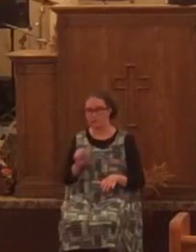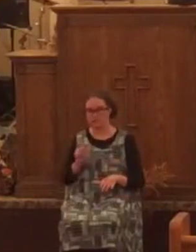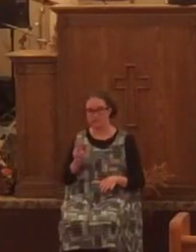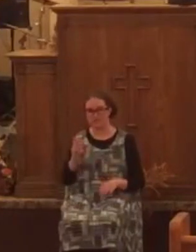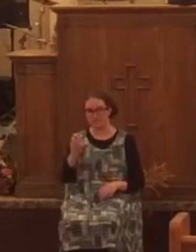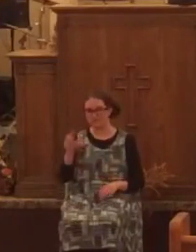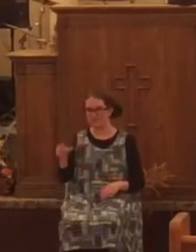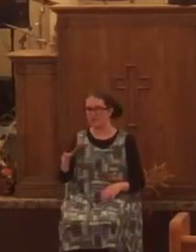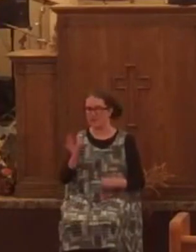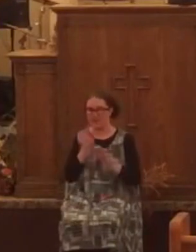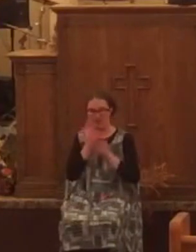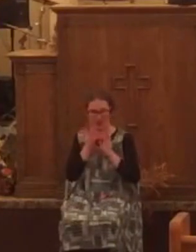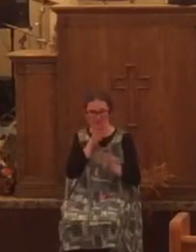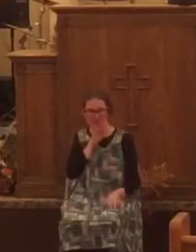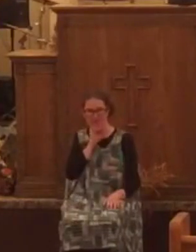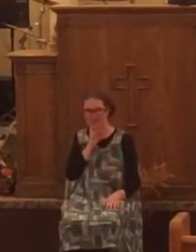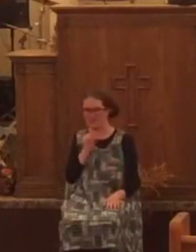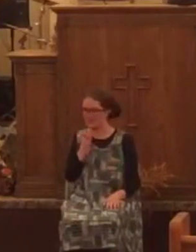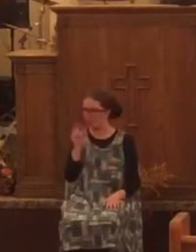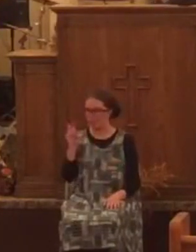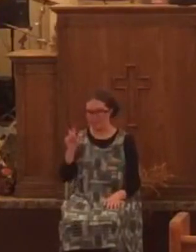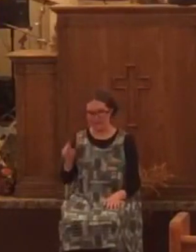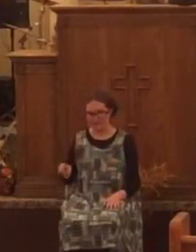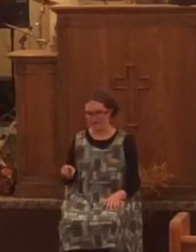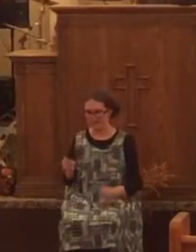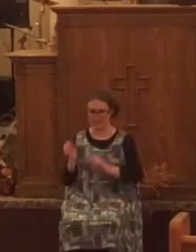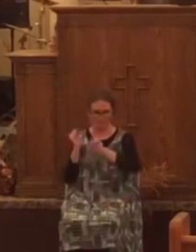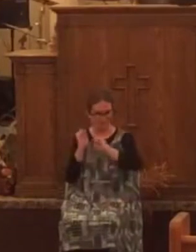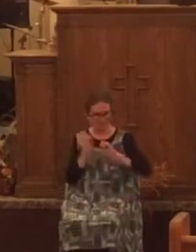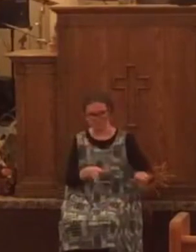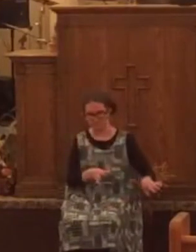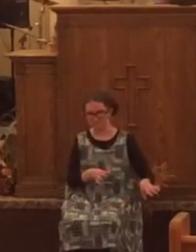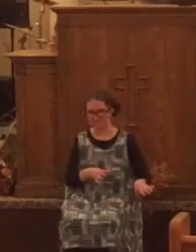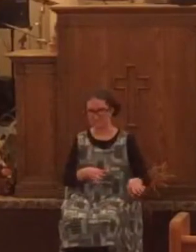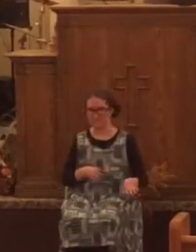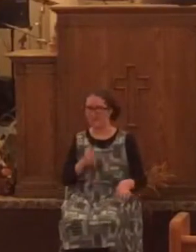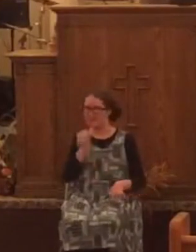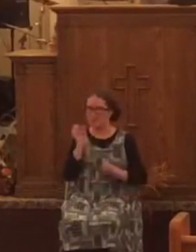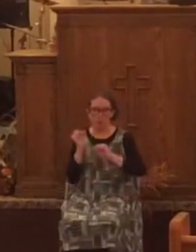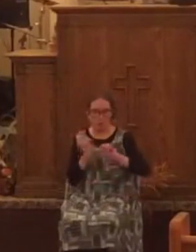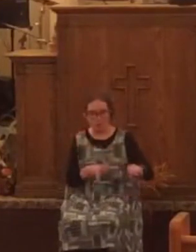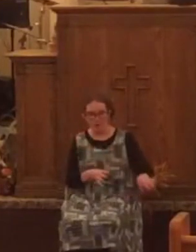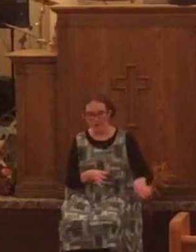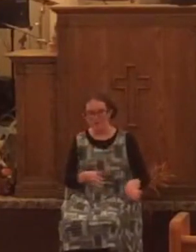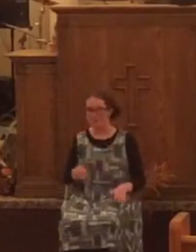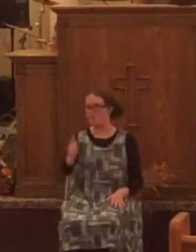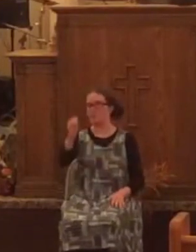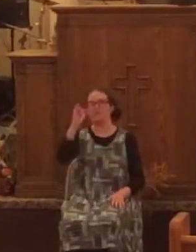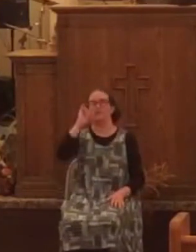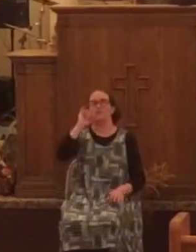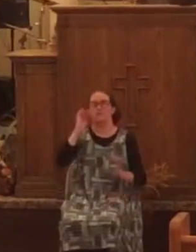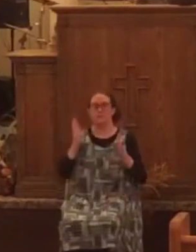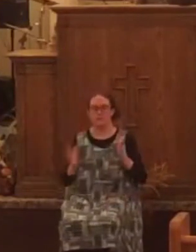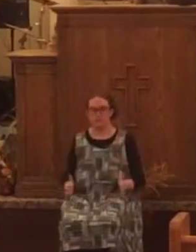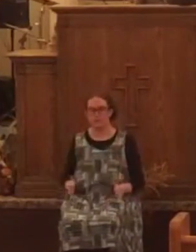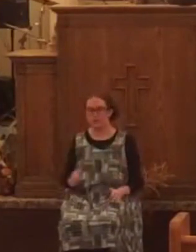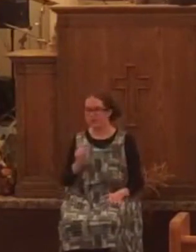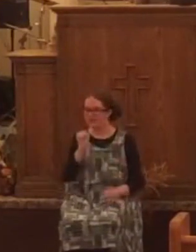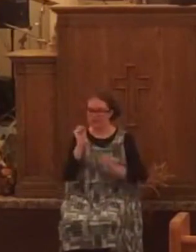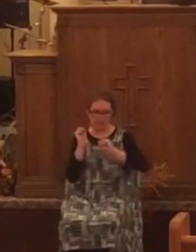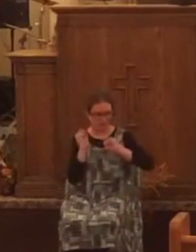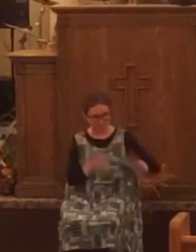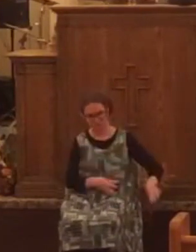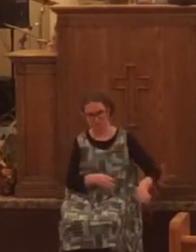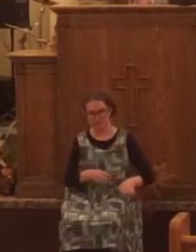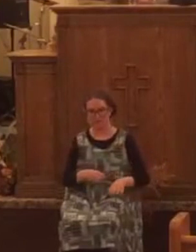in the filth. Amen. He don't leave you in the junk. Amen. He don't leave you an alcoholic. He don't leave you a drug